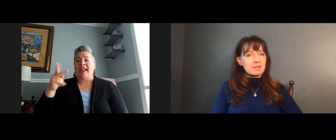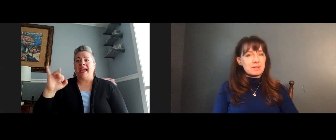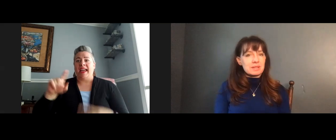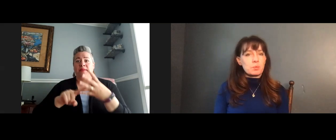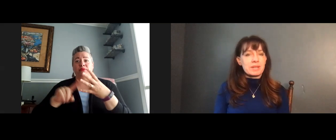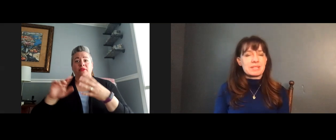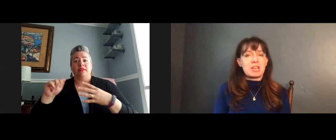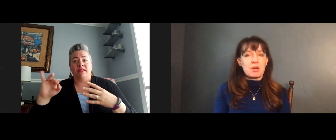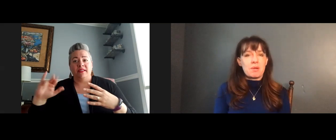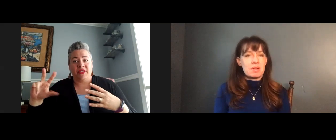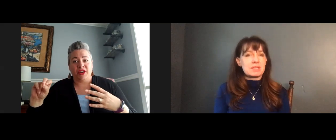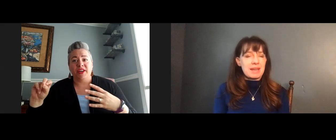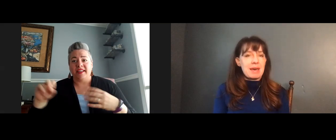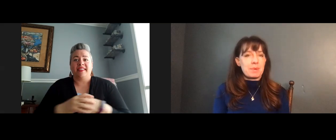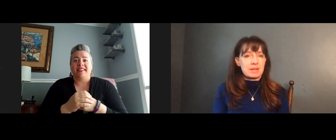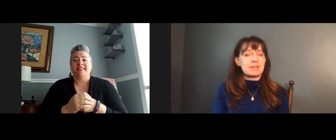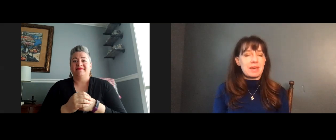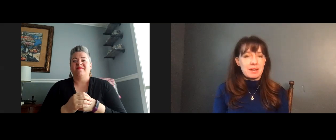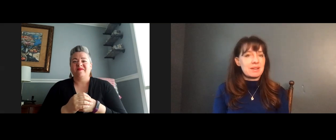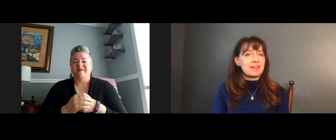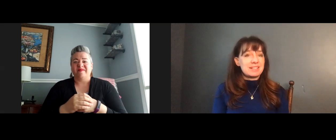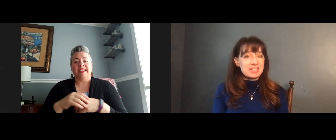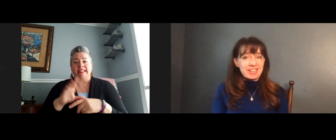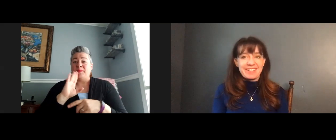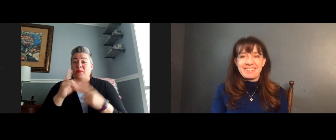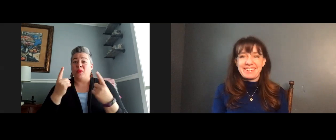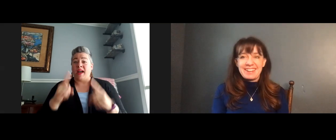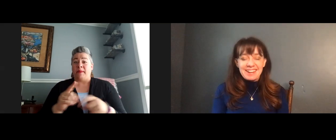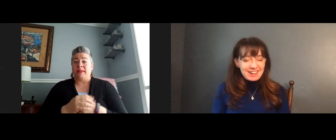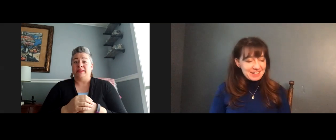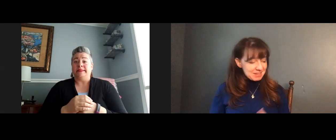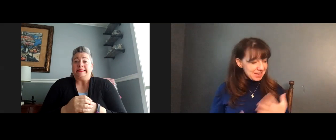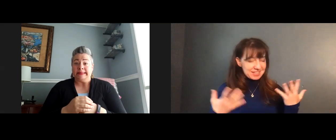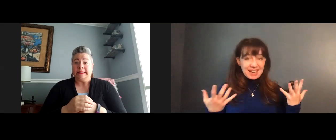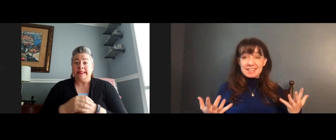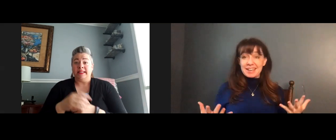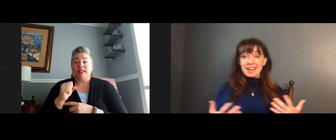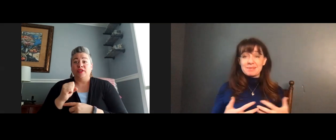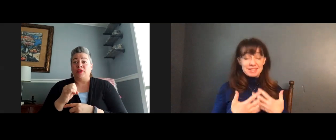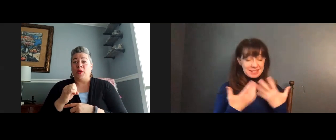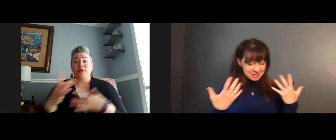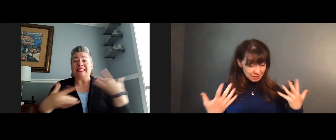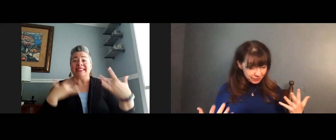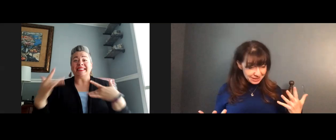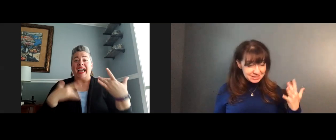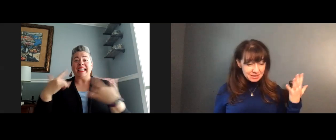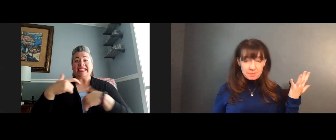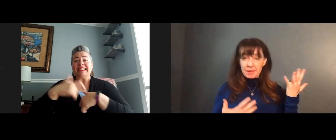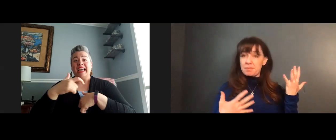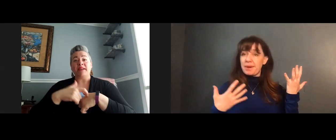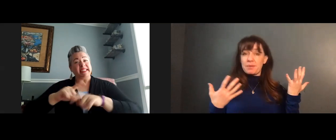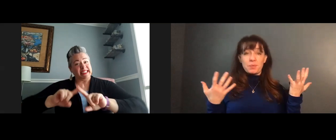is what it's gonna go yeah so exciting times different